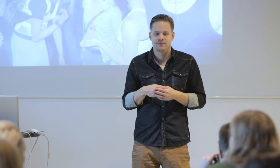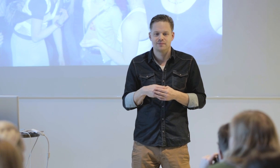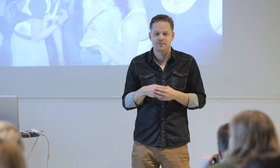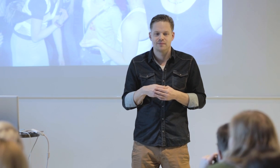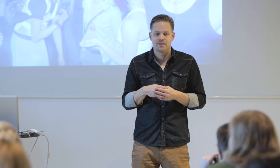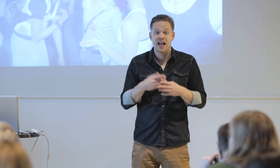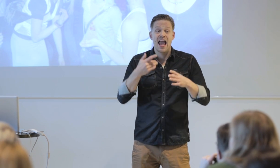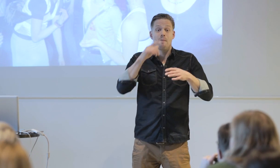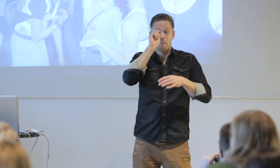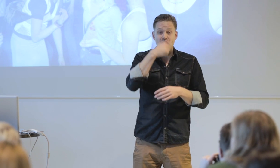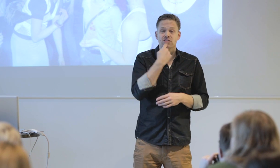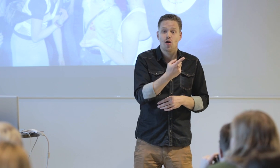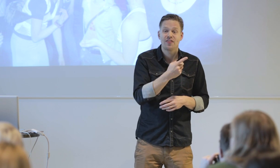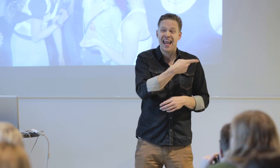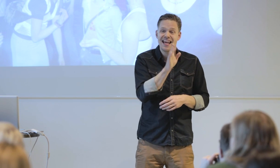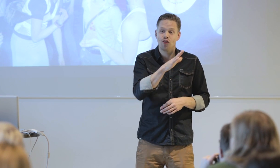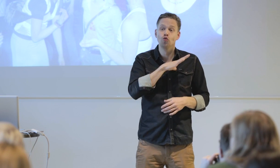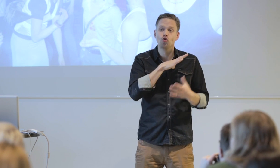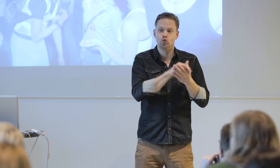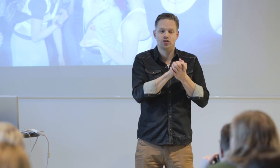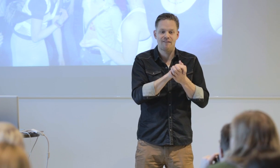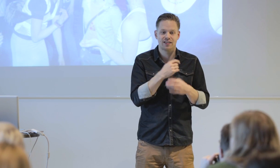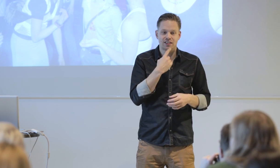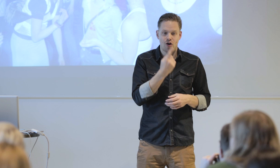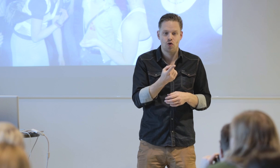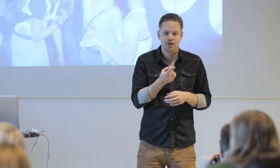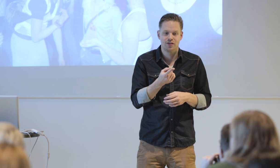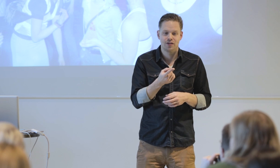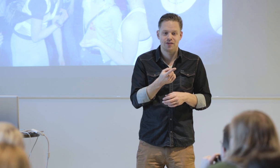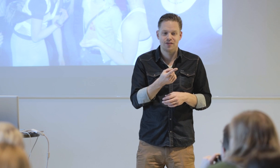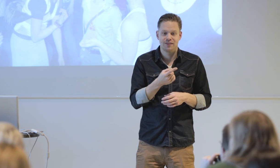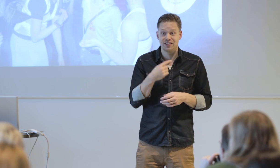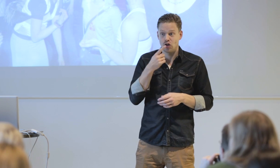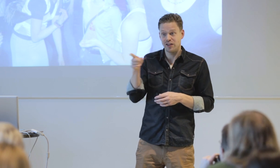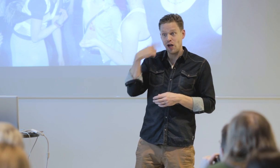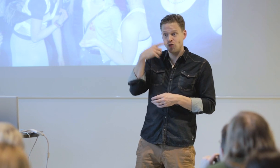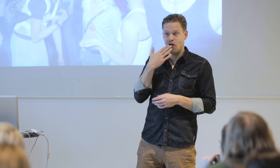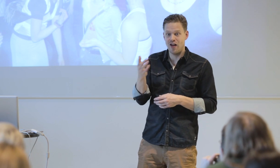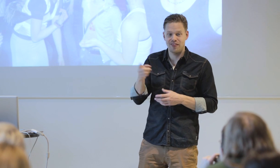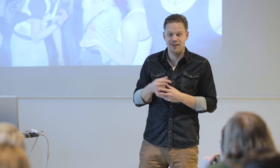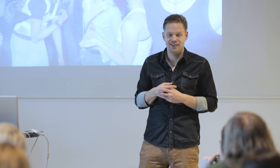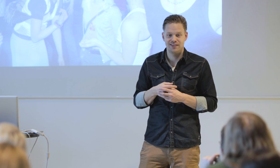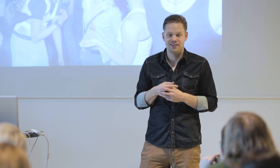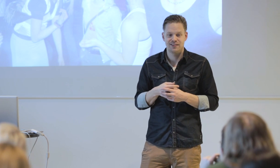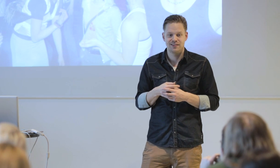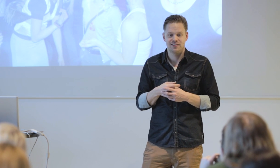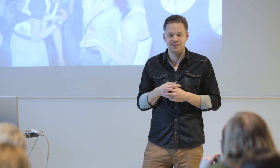saying that they were just annoyed with me. And they just said that because they said that their girlfriends had said that I look